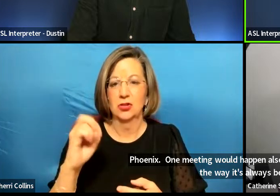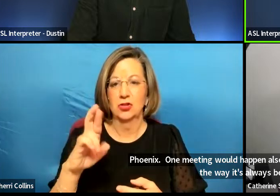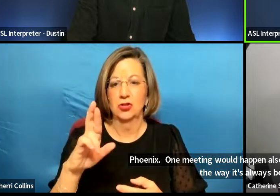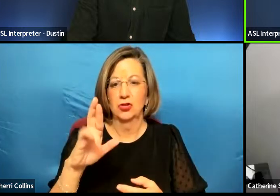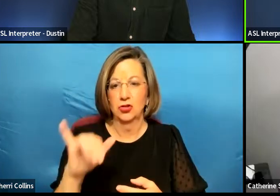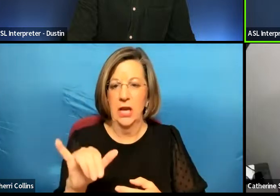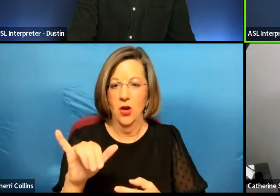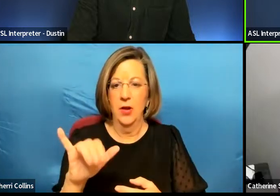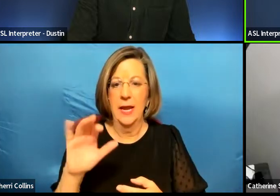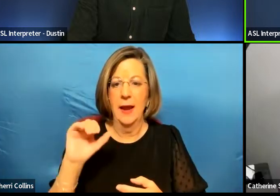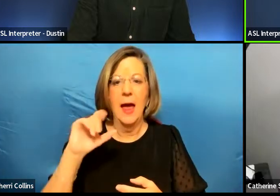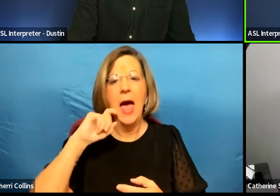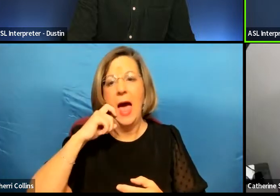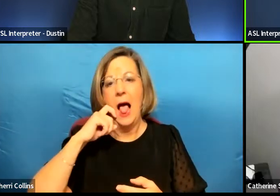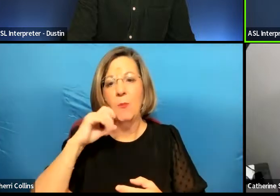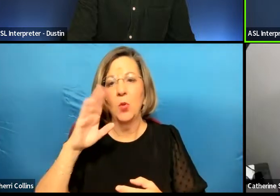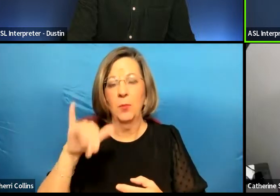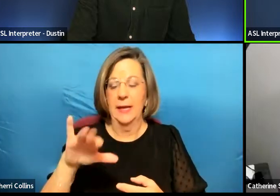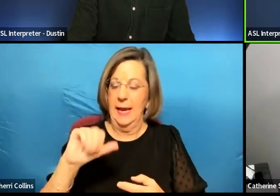board chair,